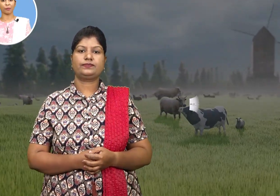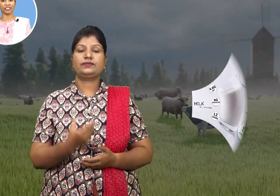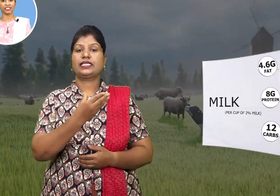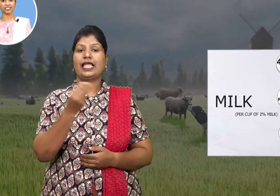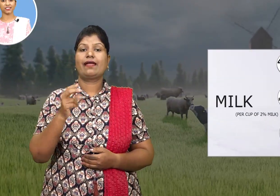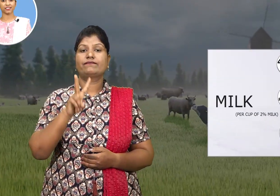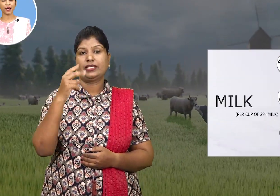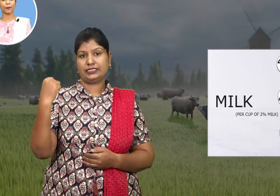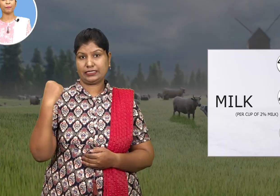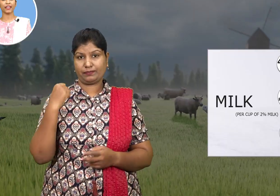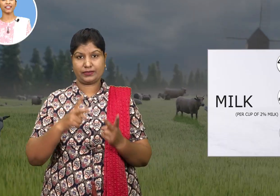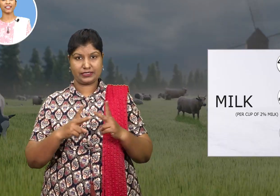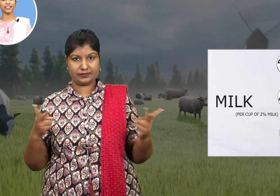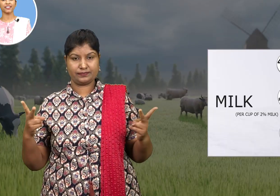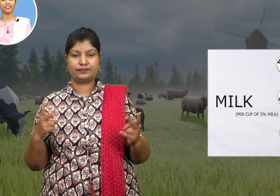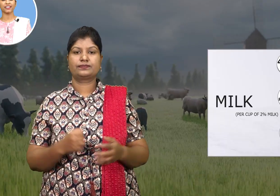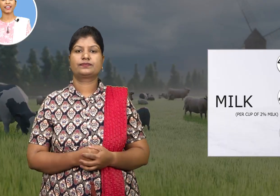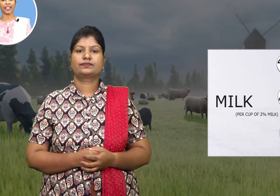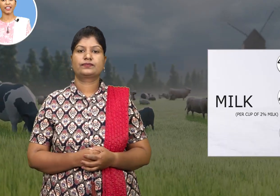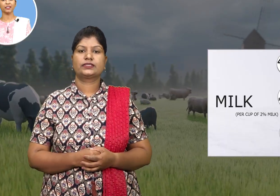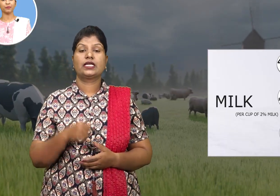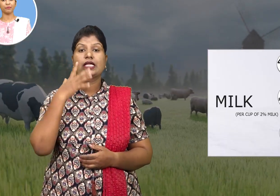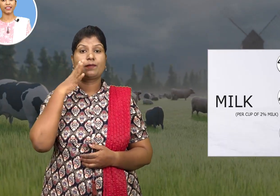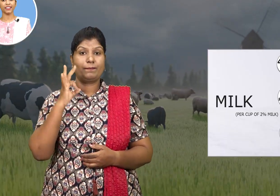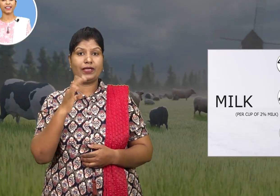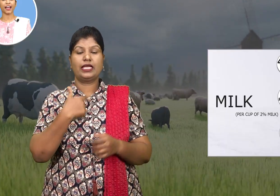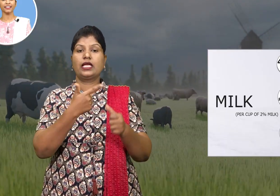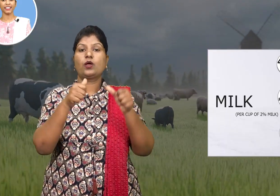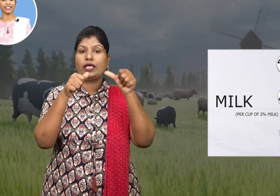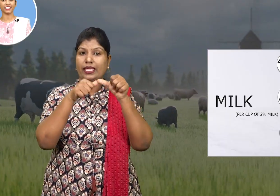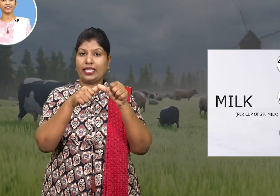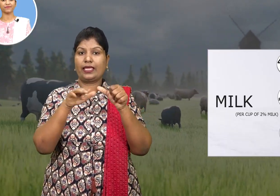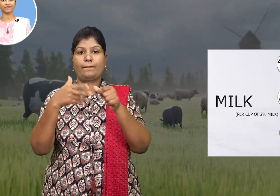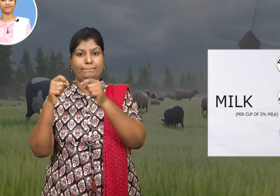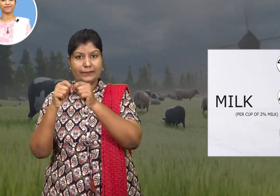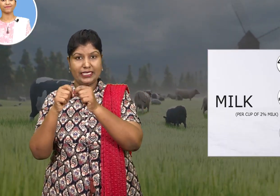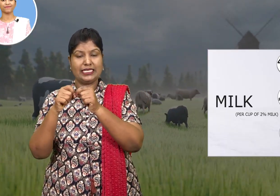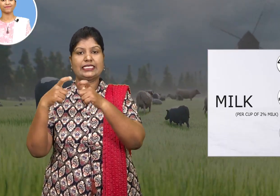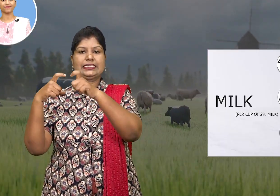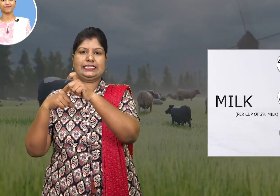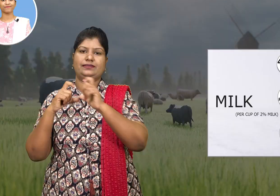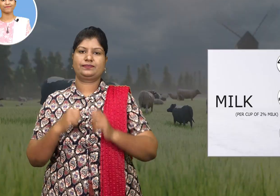and vitamins, mainly A, B, and E.